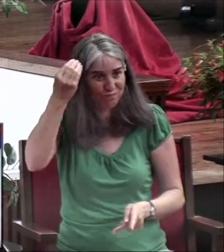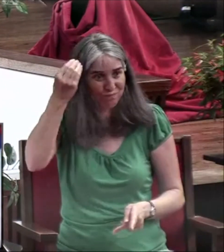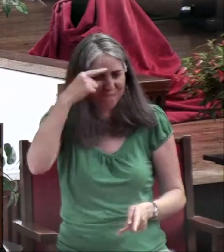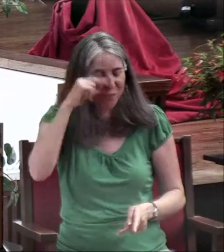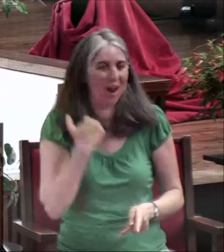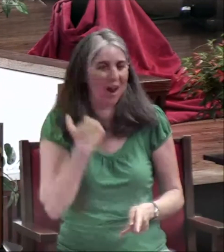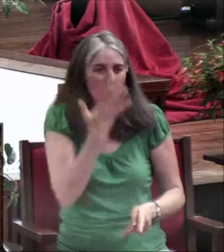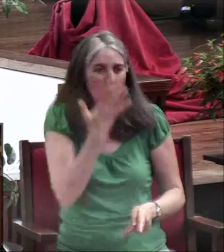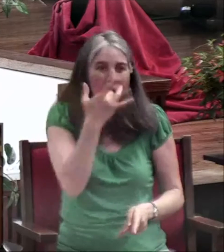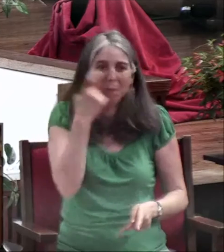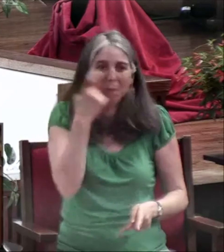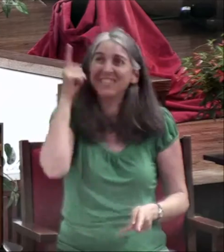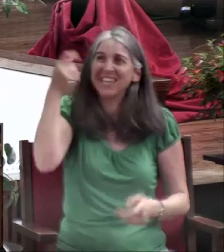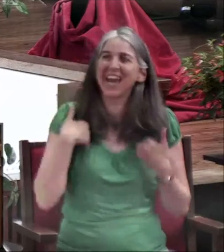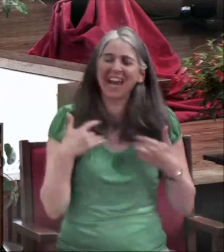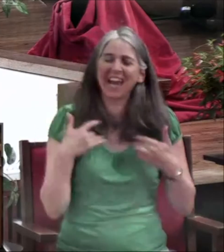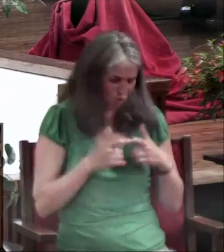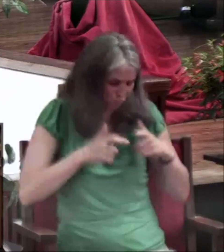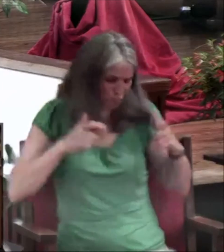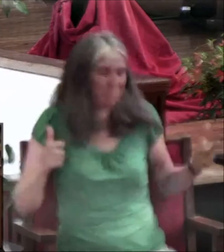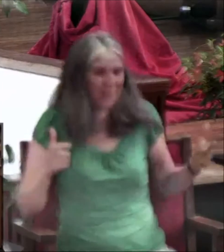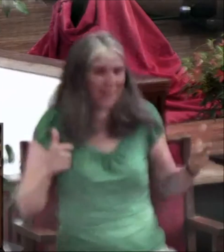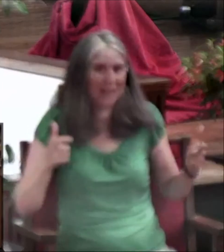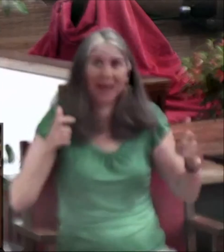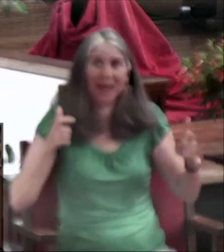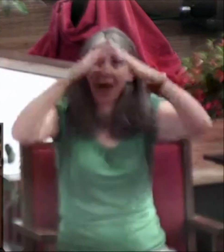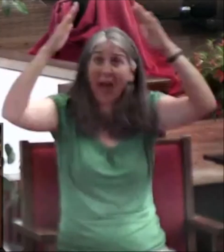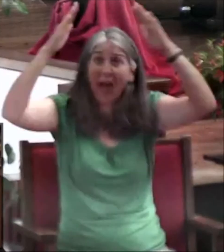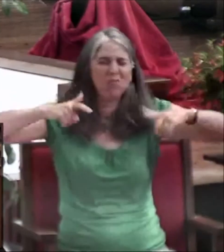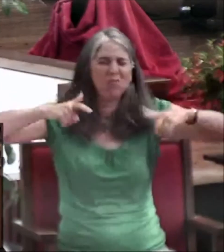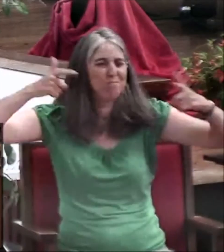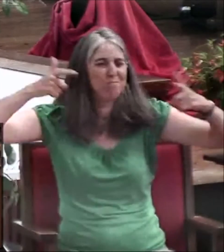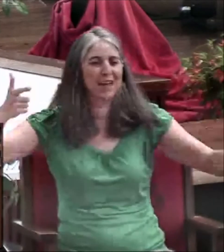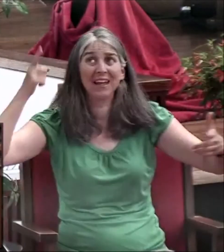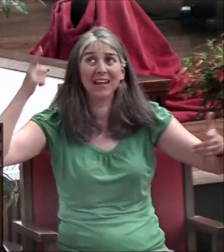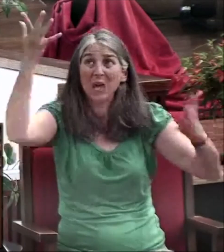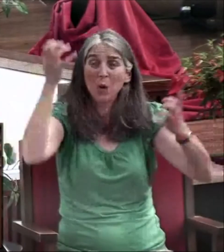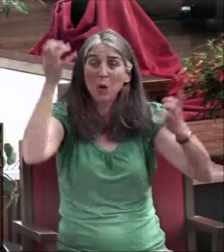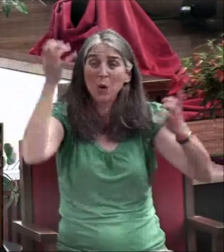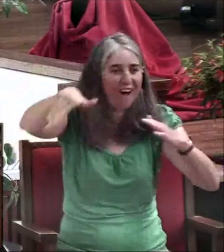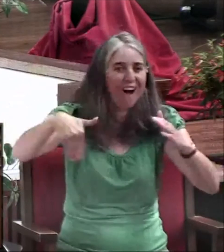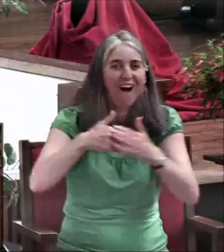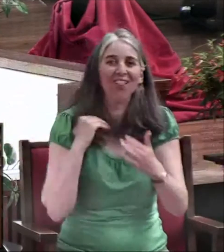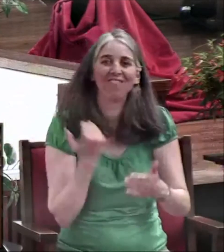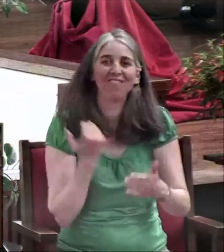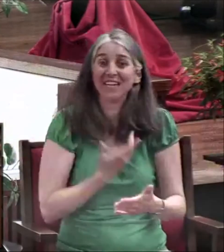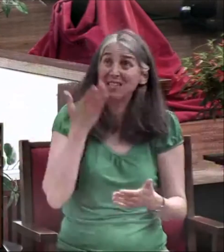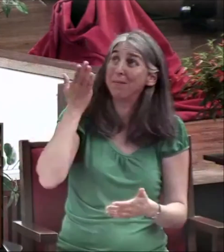has a big heart and a big house. And he wants all of us to be